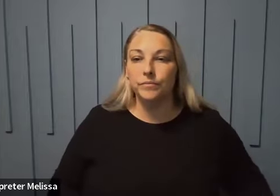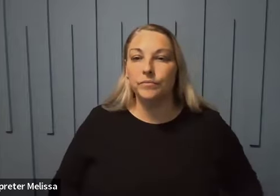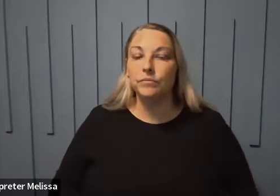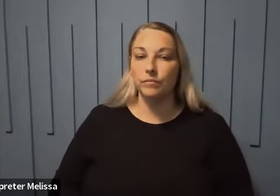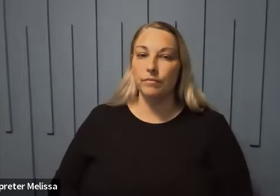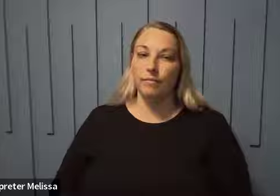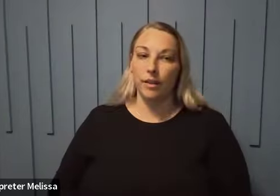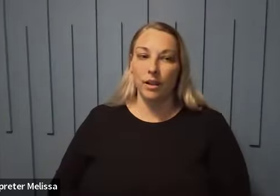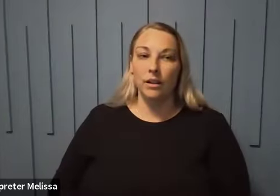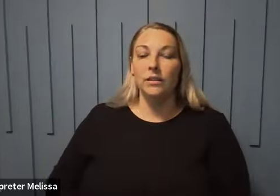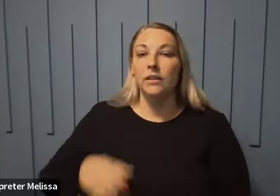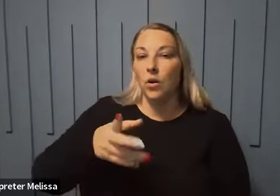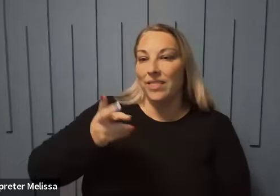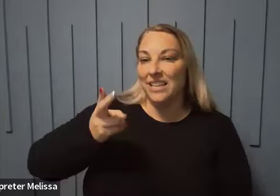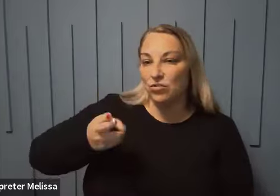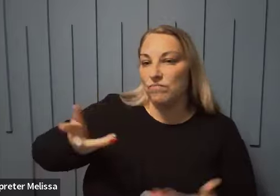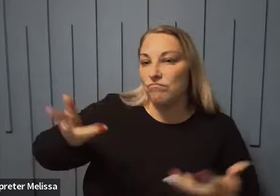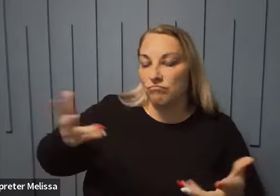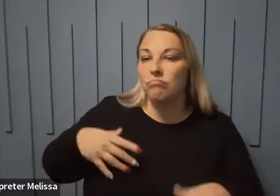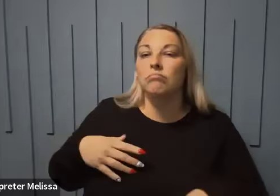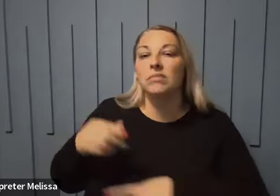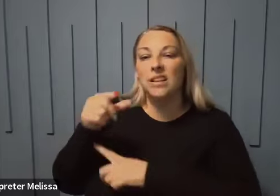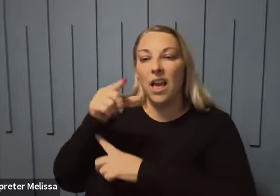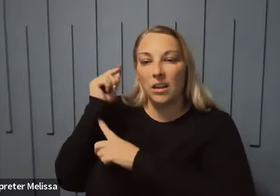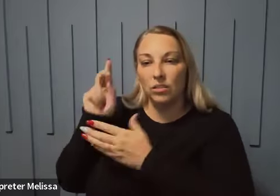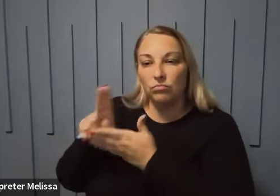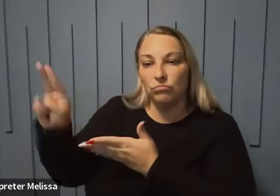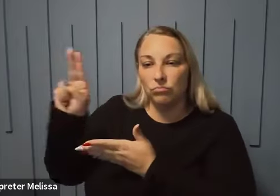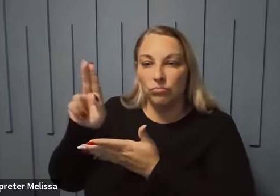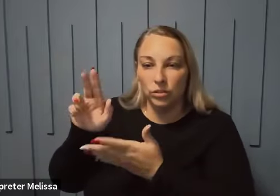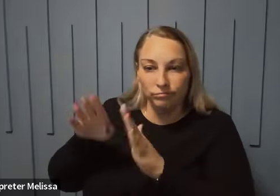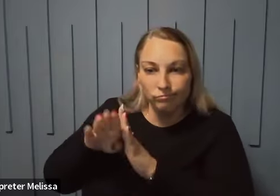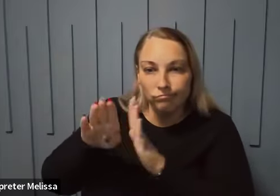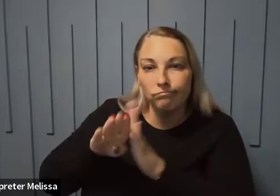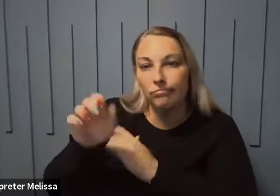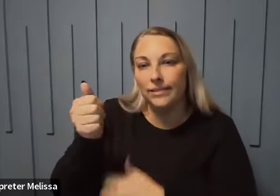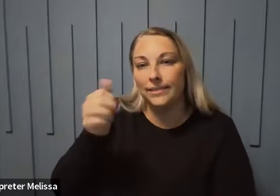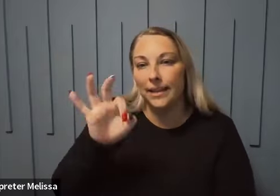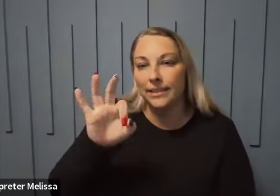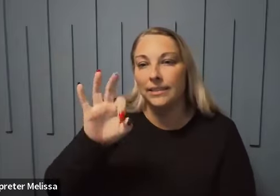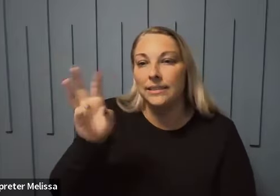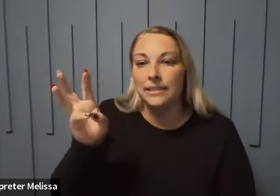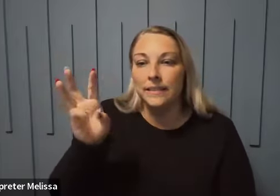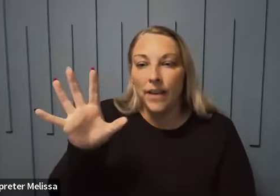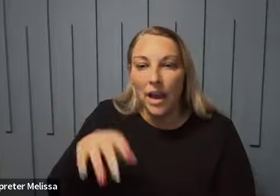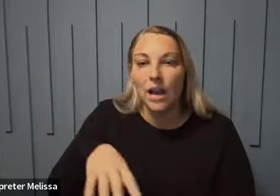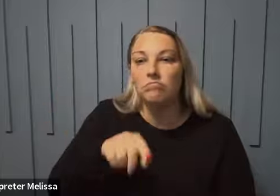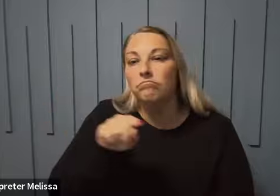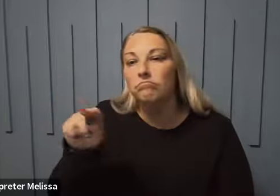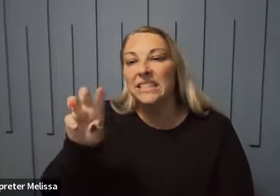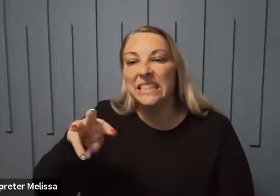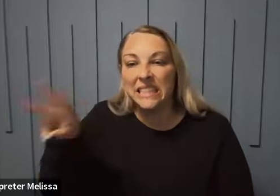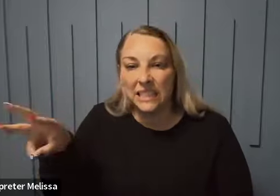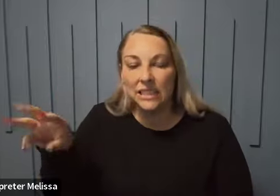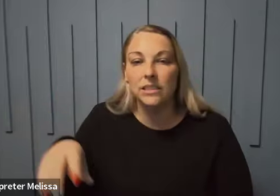So the history is that it was developed at Gallaudet in 1965, 1966. It was Dr.